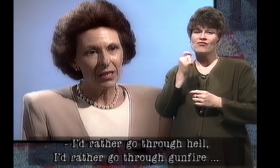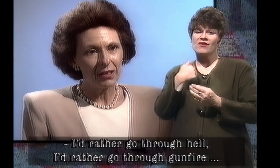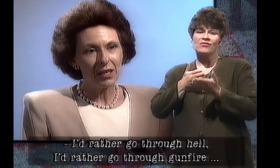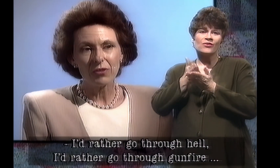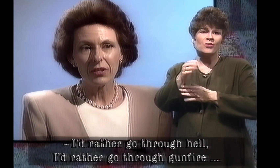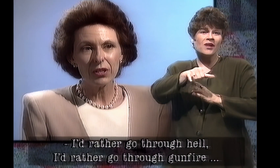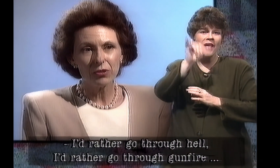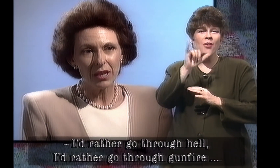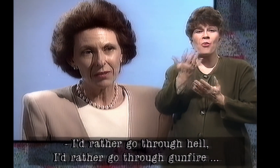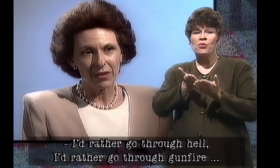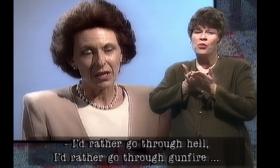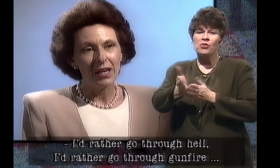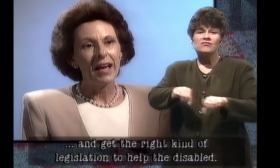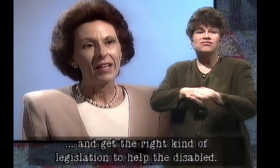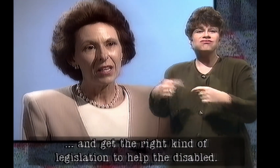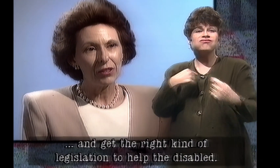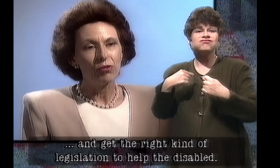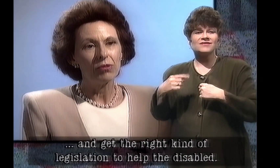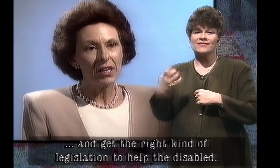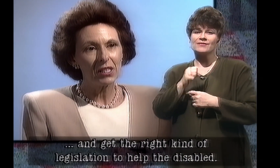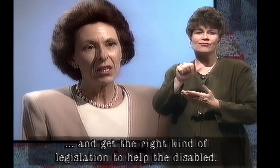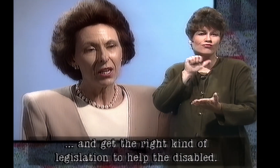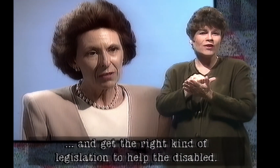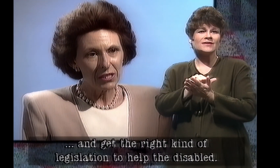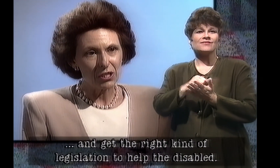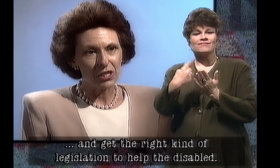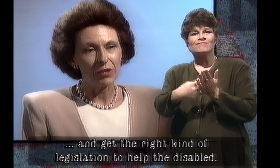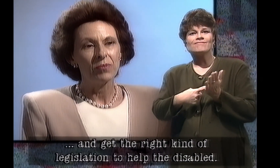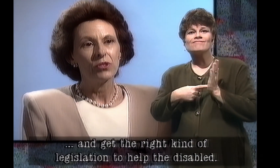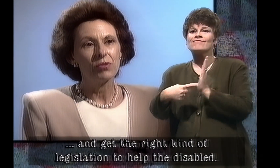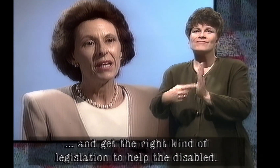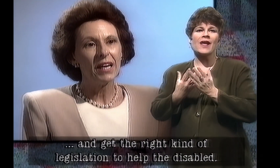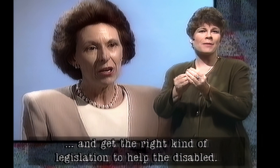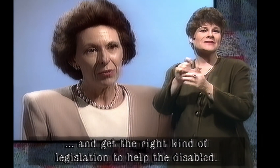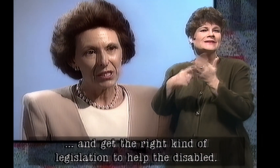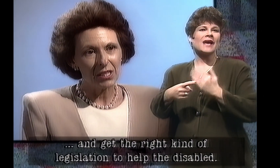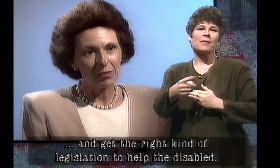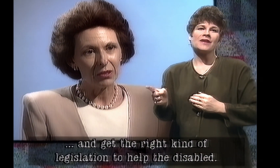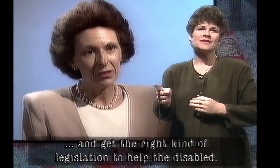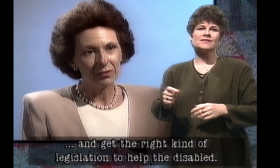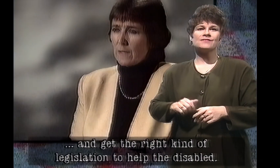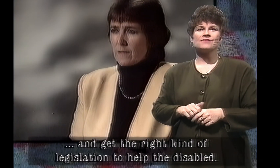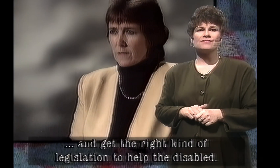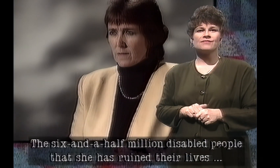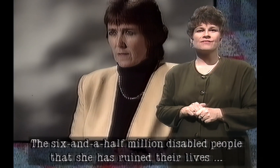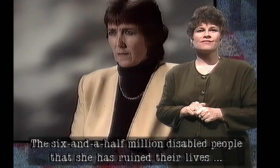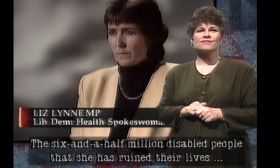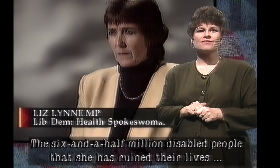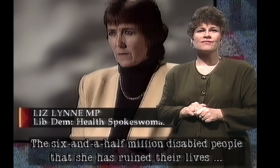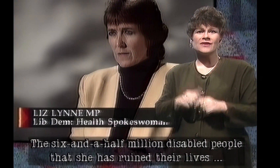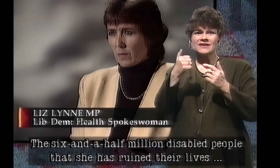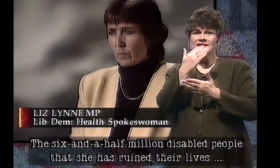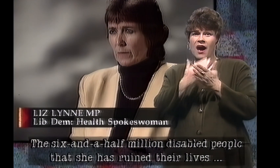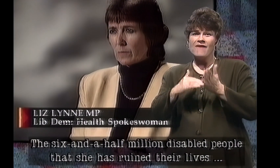through hell, I'd rather go through gunfire, and get the right kind of legislation to really help the disabled. The